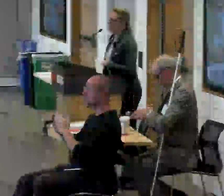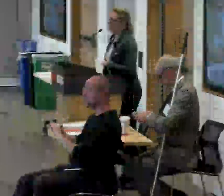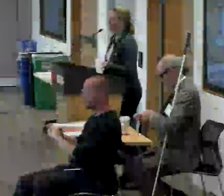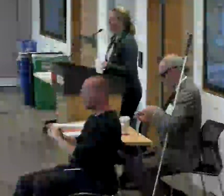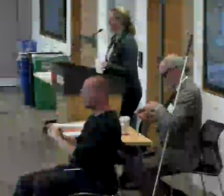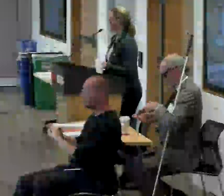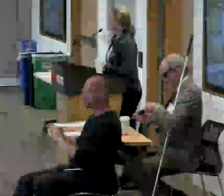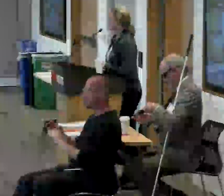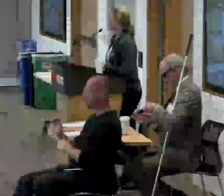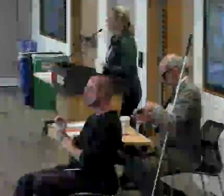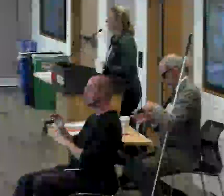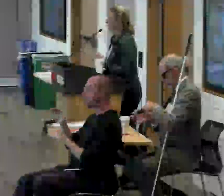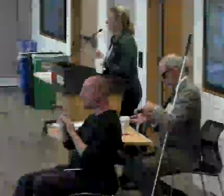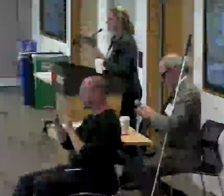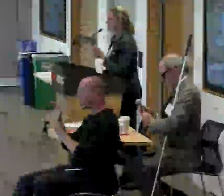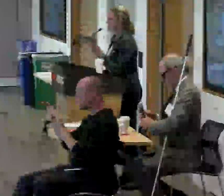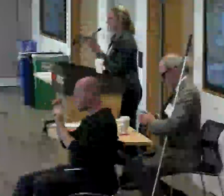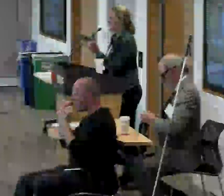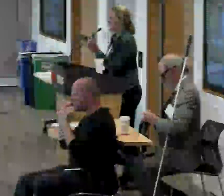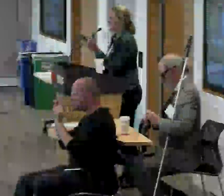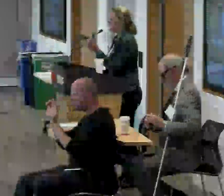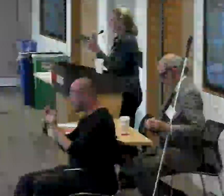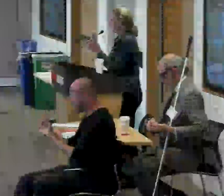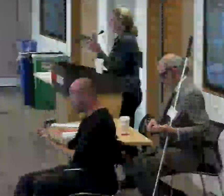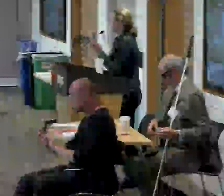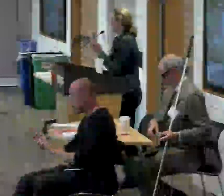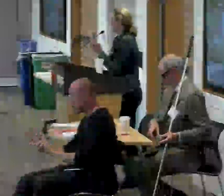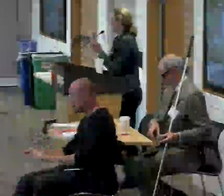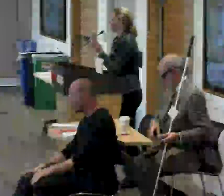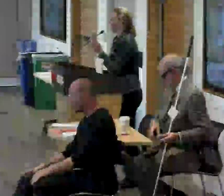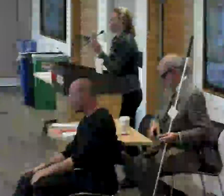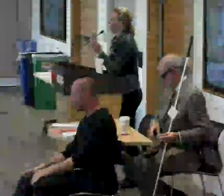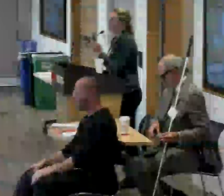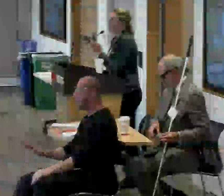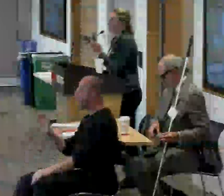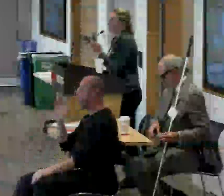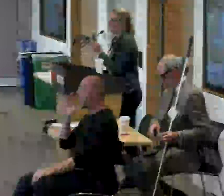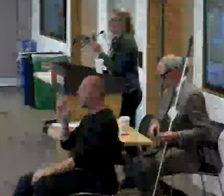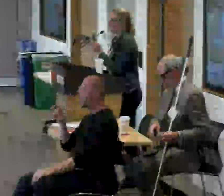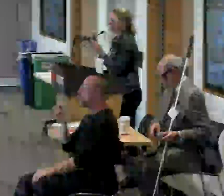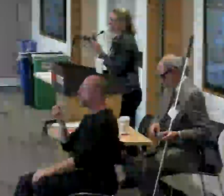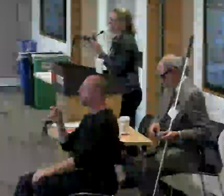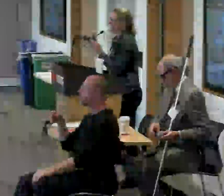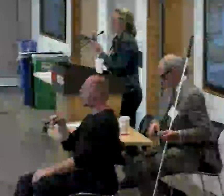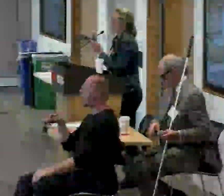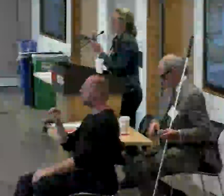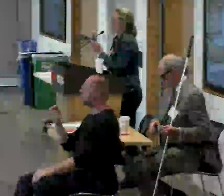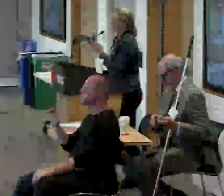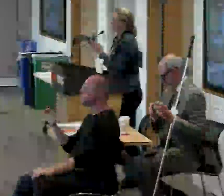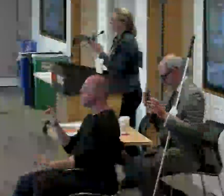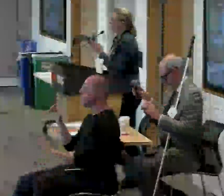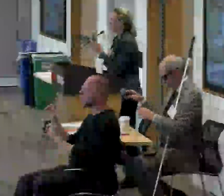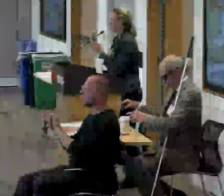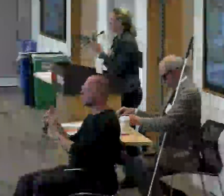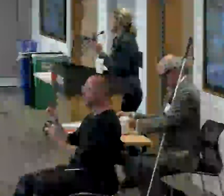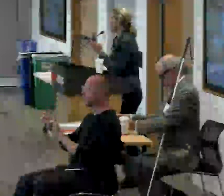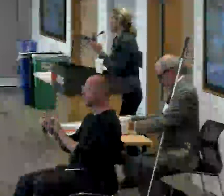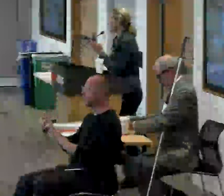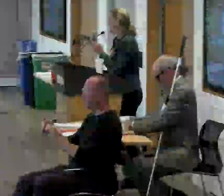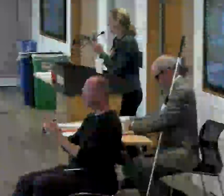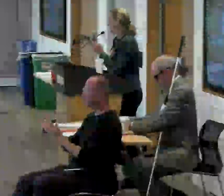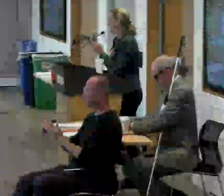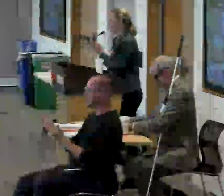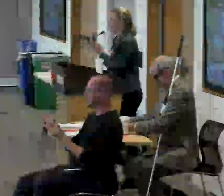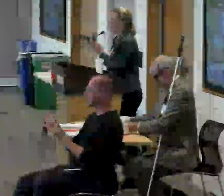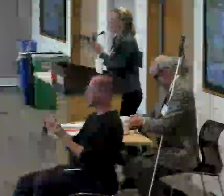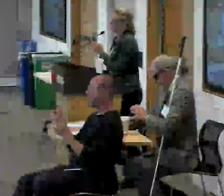wake you guys up a little bit. Are you ready? All right. Now, we're going to do a little poll. And since we're all about